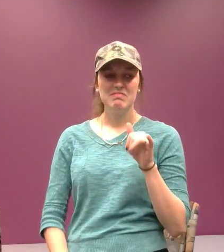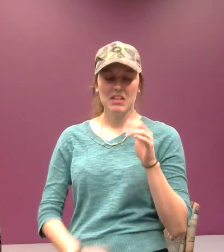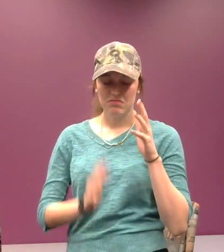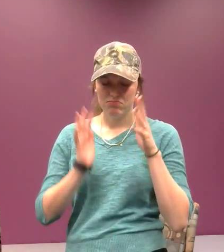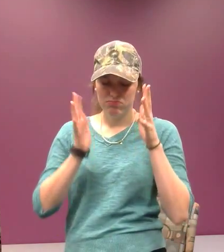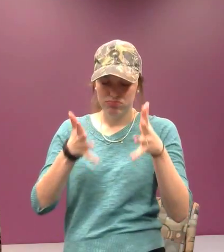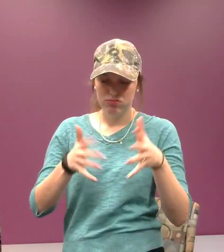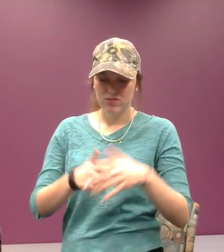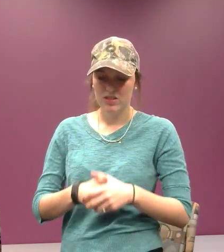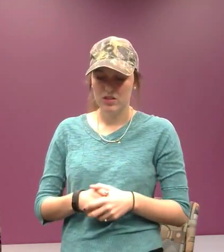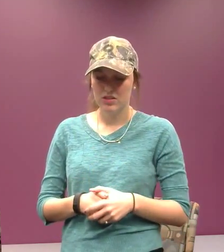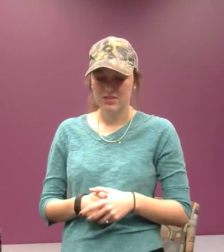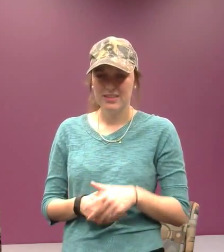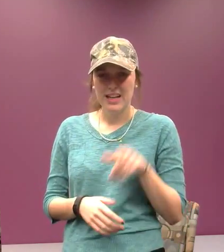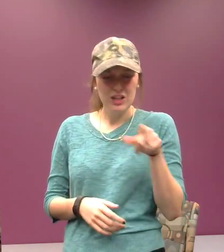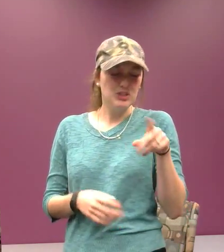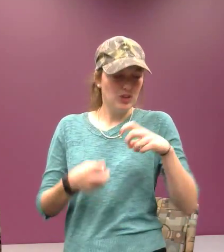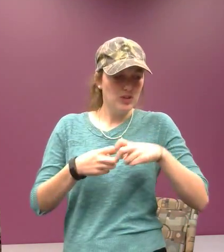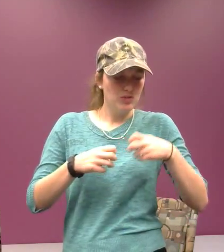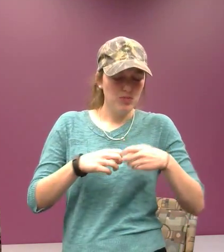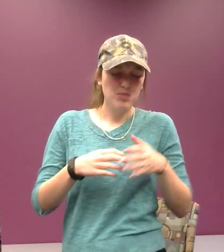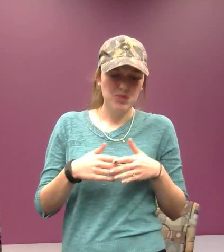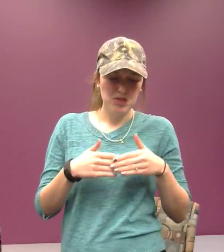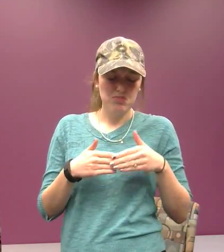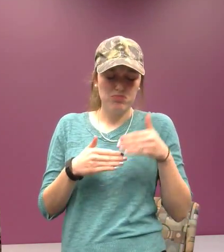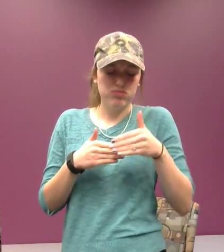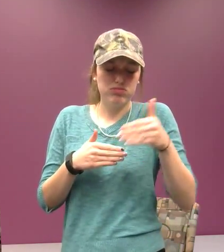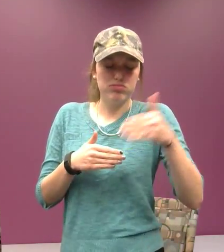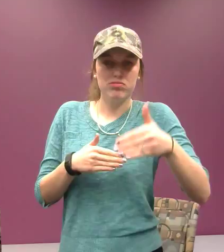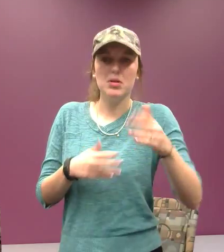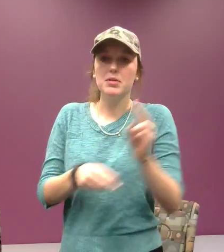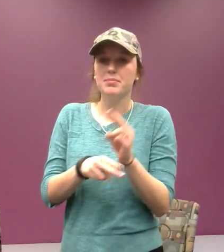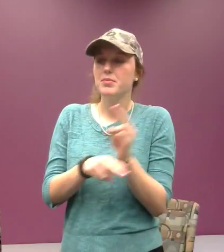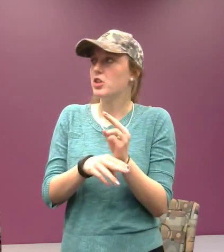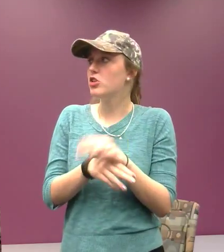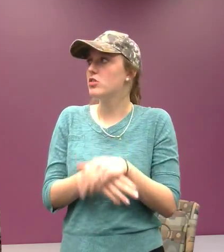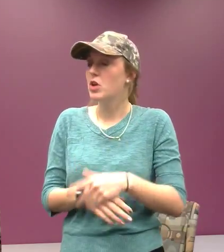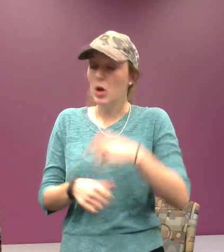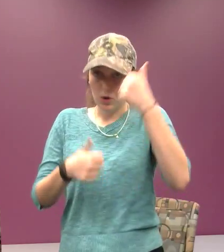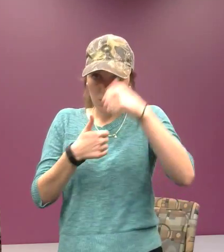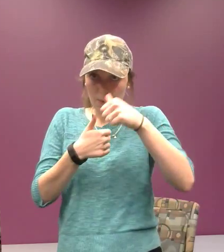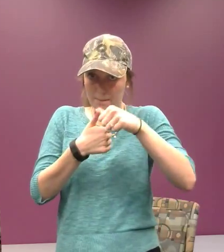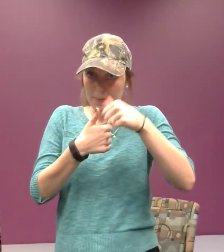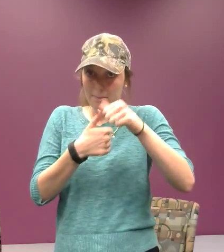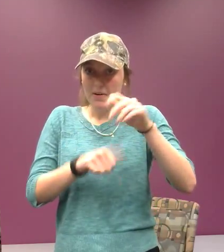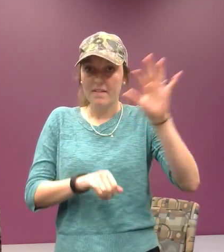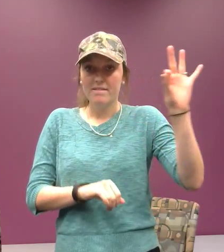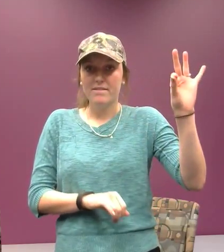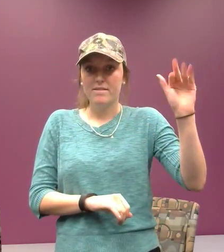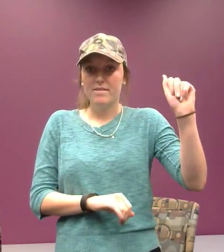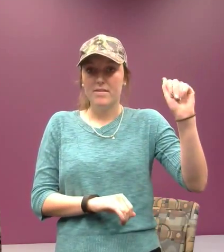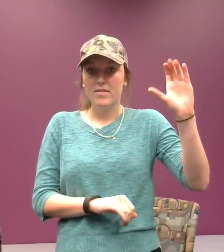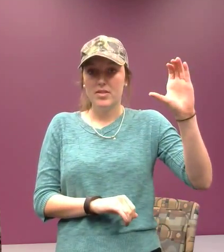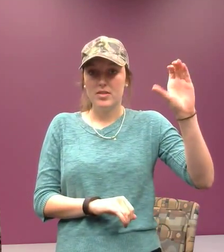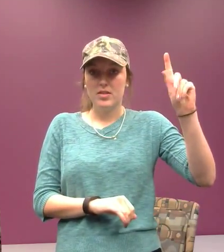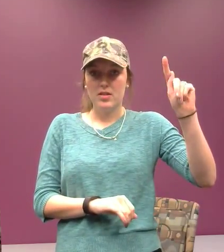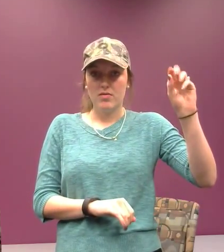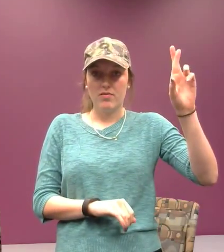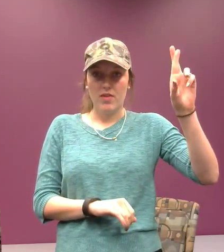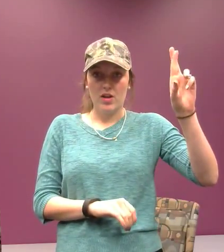of problems you're going to be dealing with there. Remember that you want to factor first. Before you do any canceling,